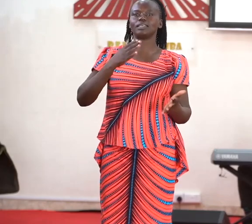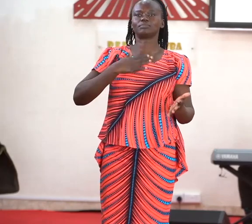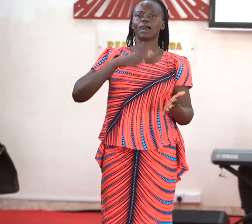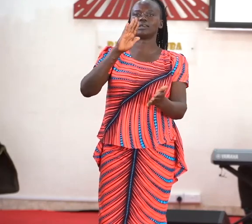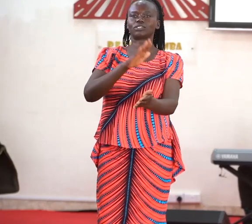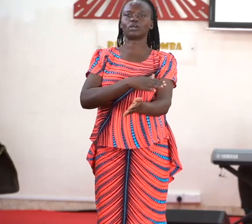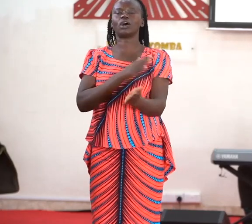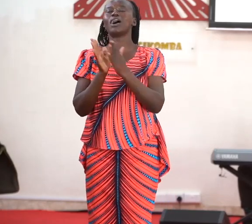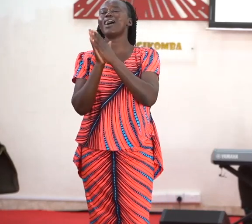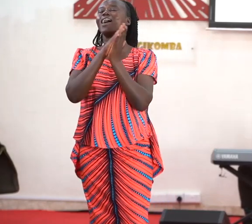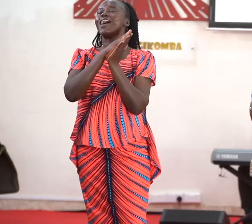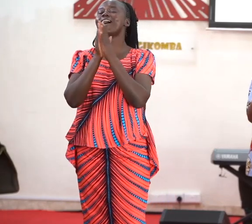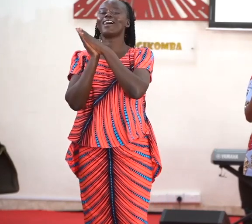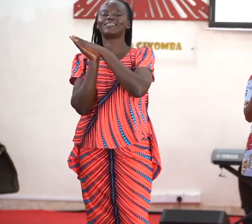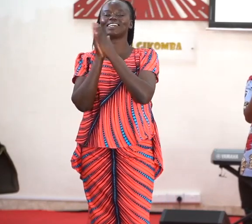this is my